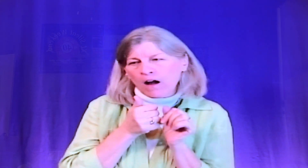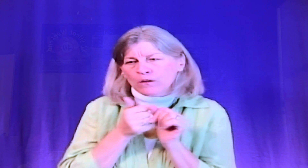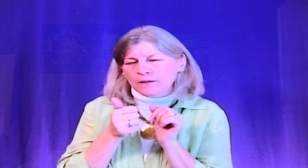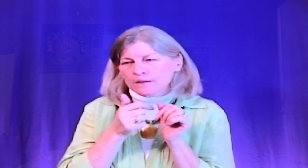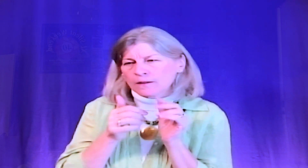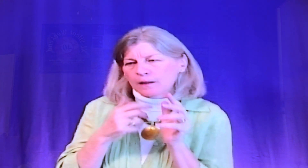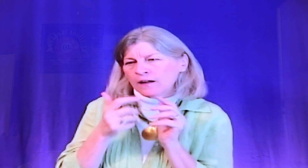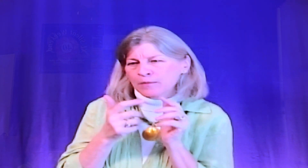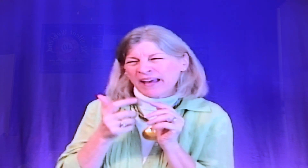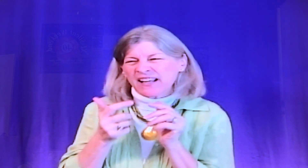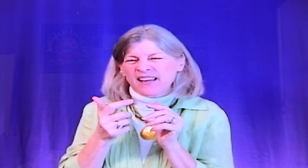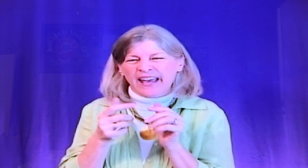following along, making a